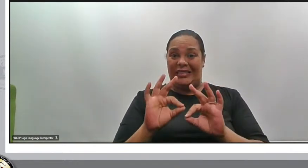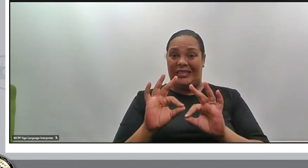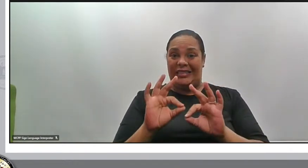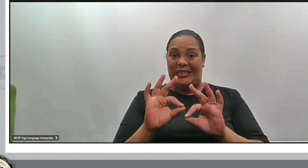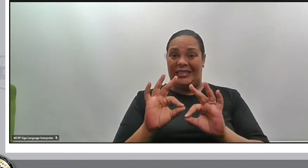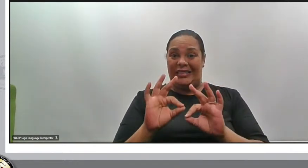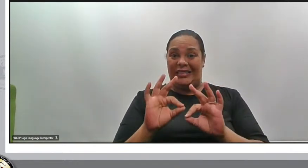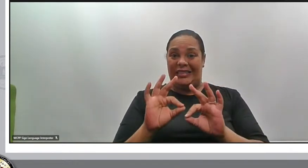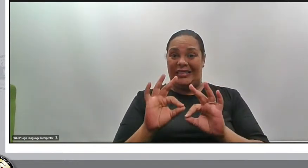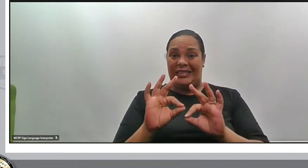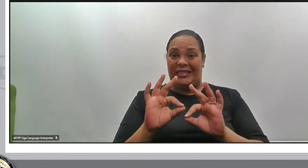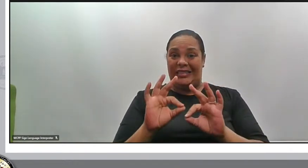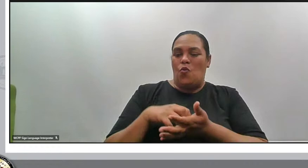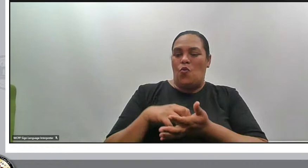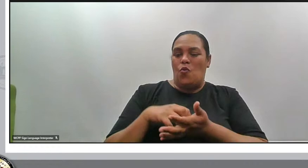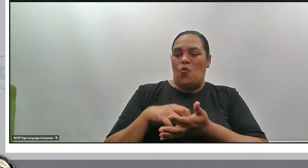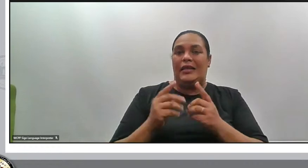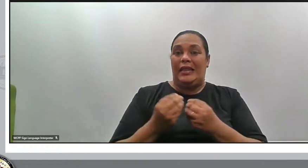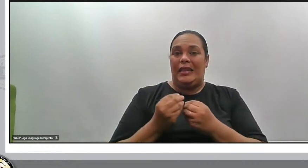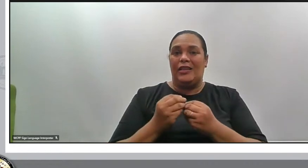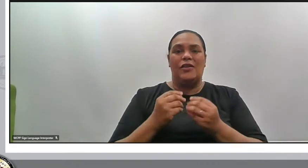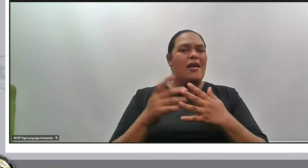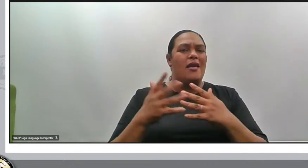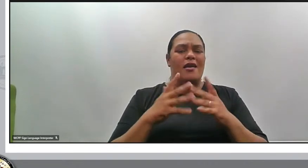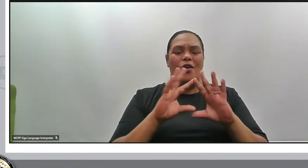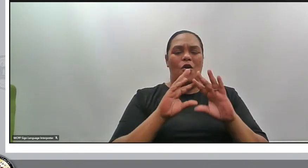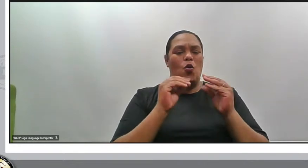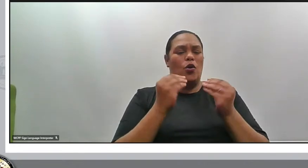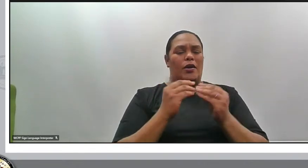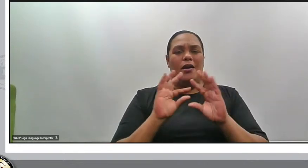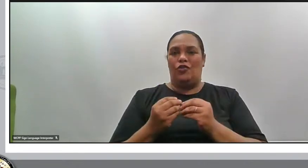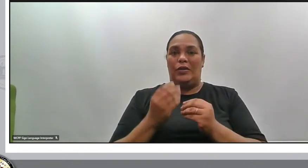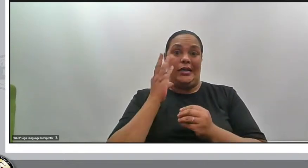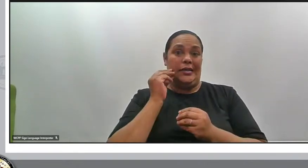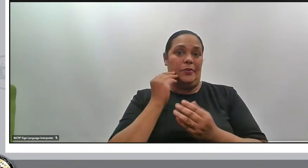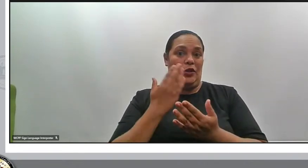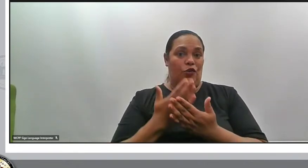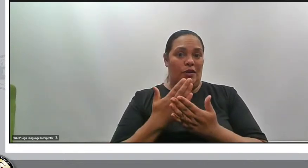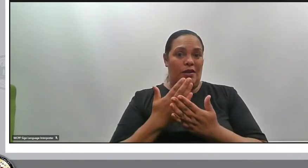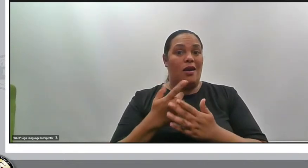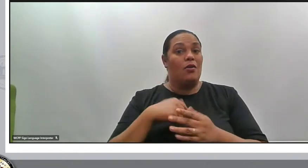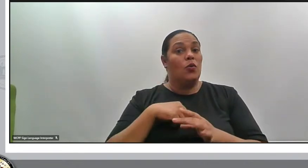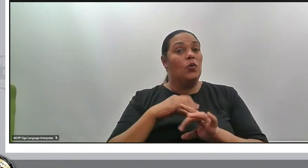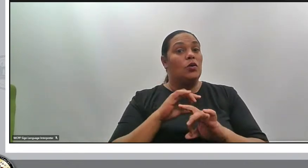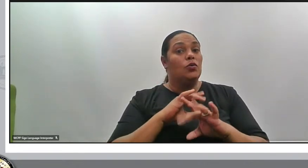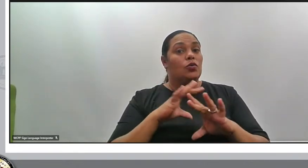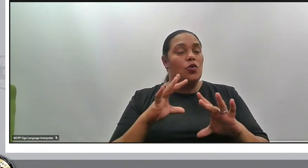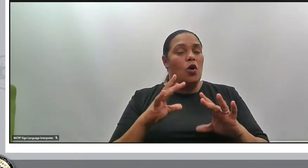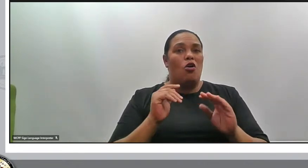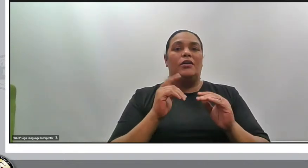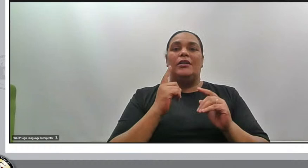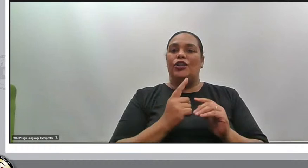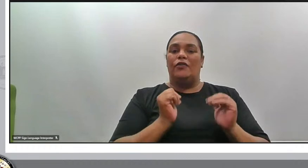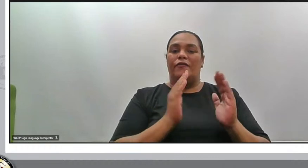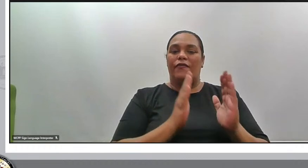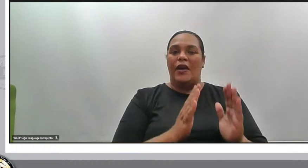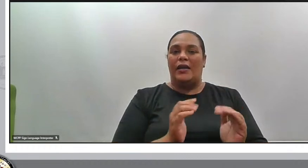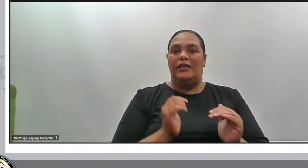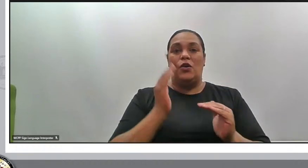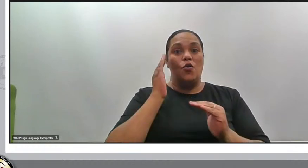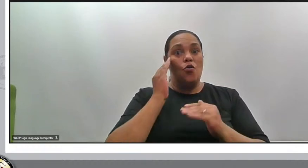greatest weaknesses and threats that any organization would face. And we started phasing in the Know